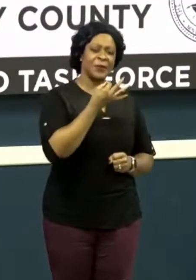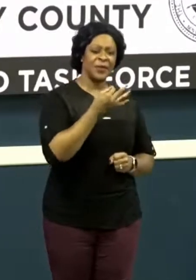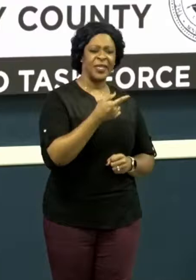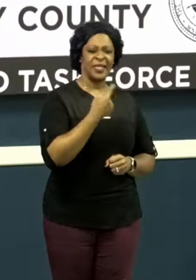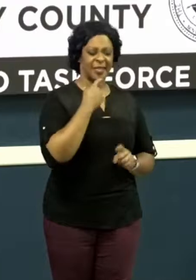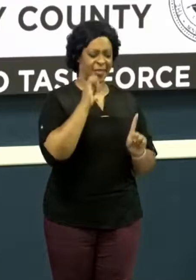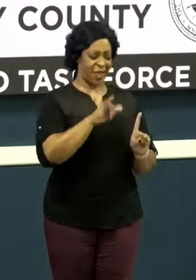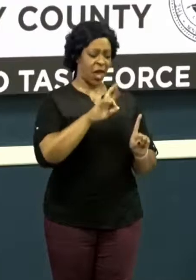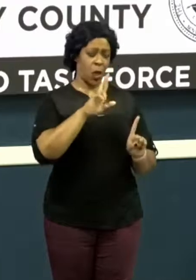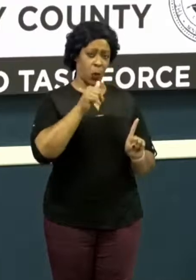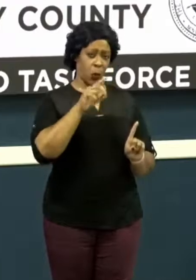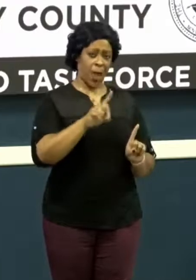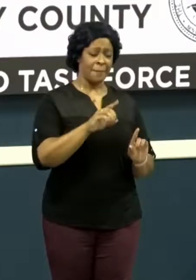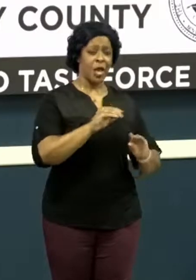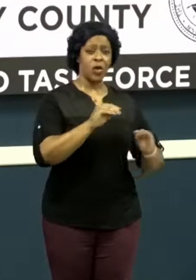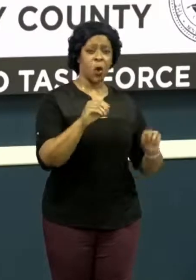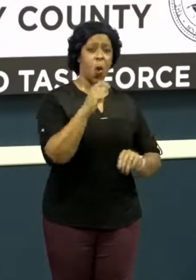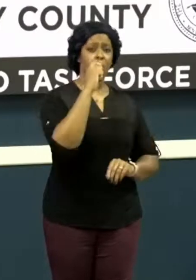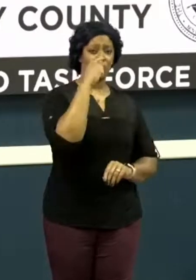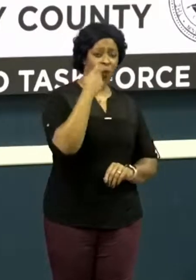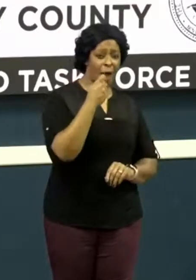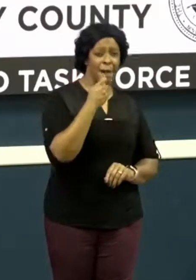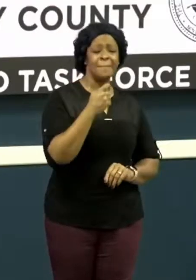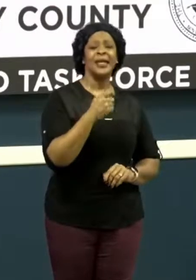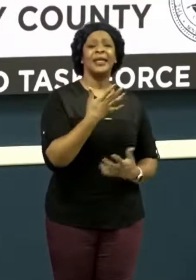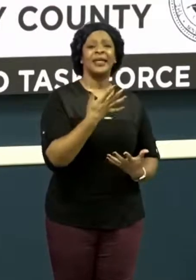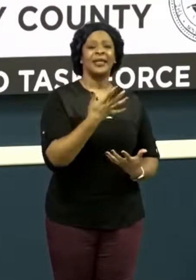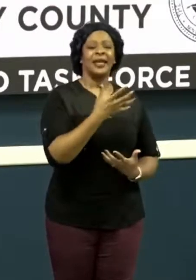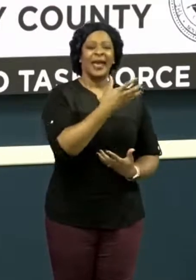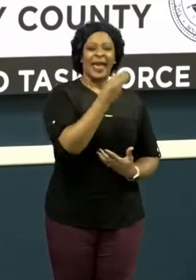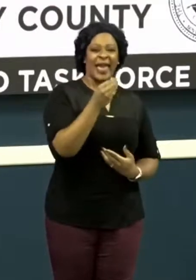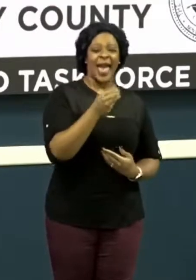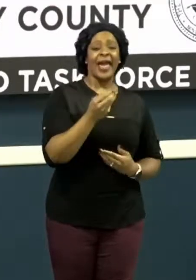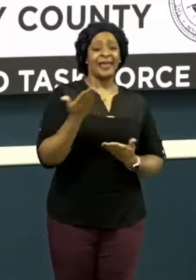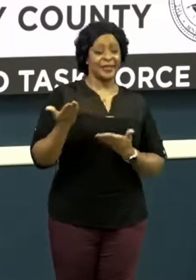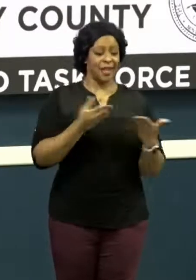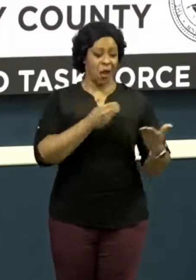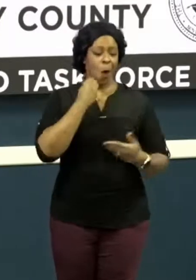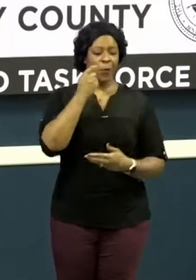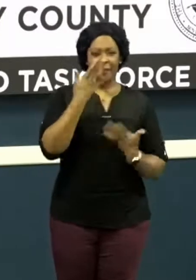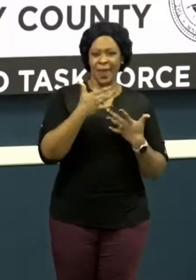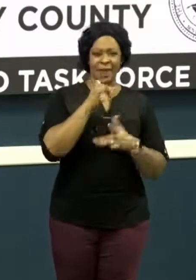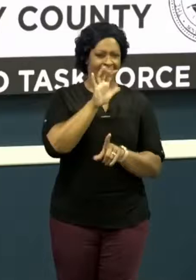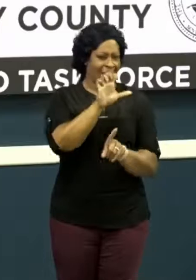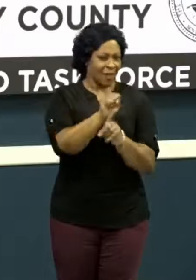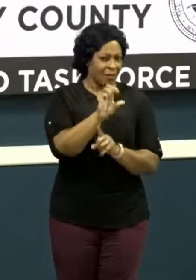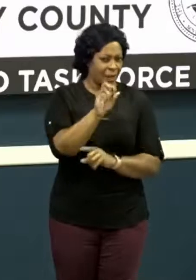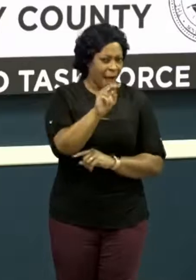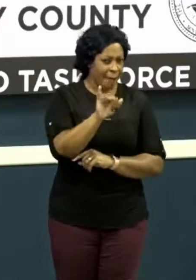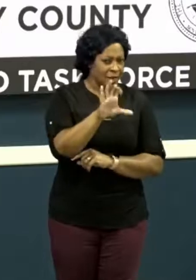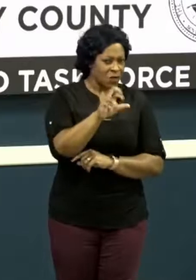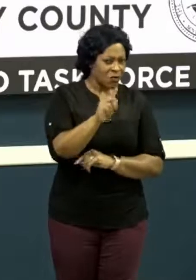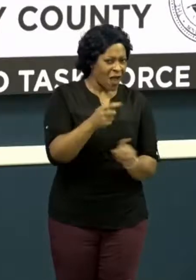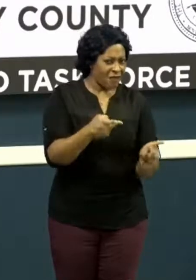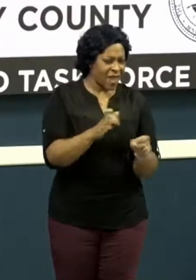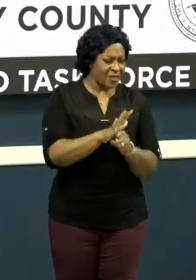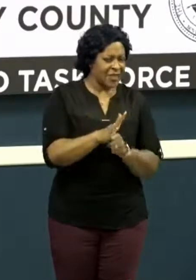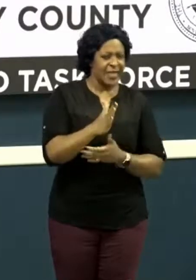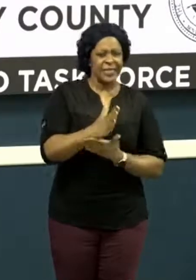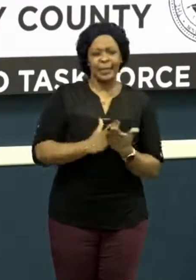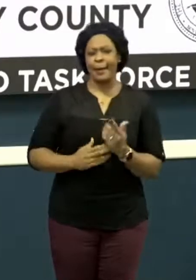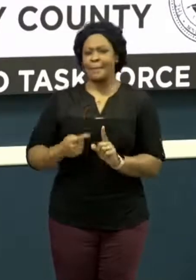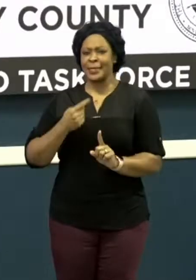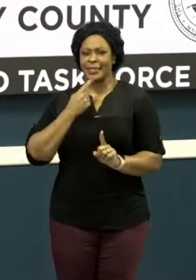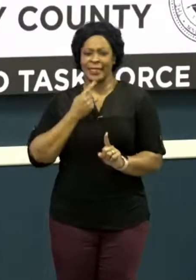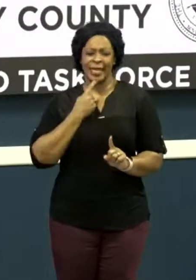rapid nose swab tests and the take-home tests may not detect the Omicron variant quickly enough, and some are saying that